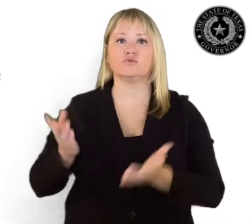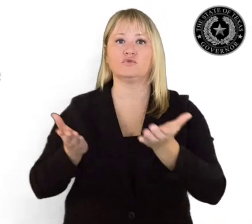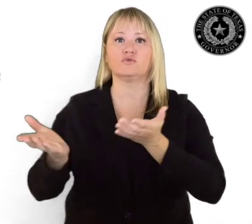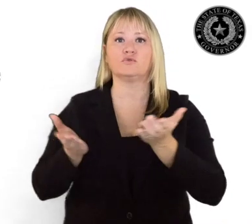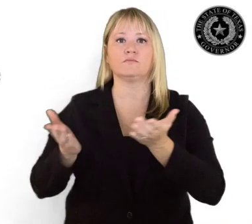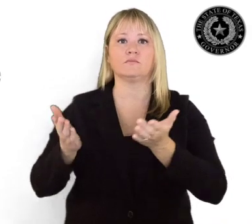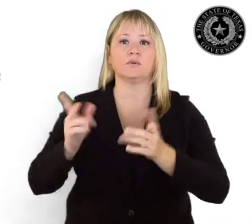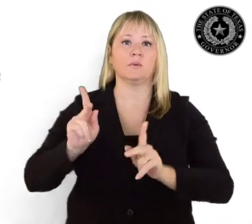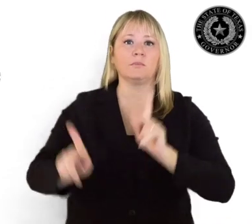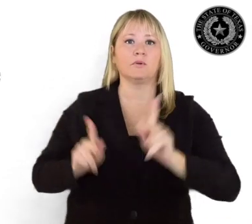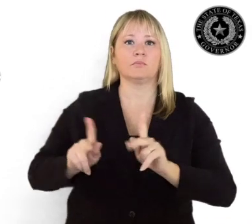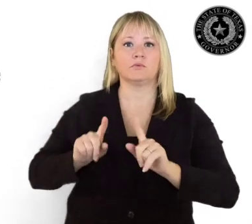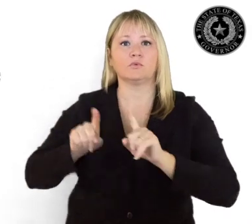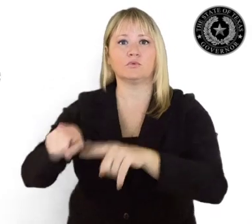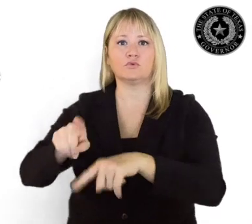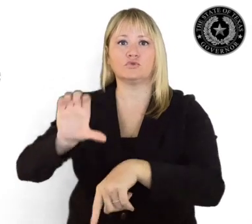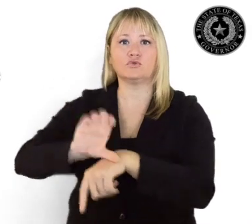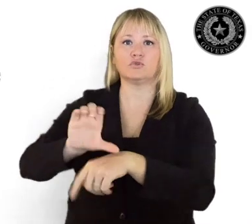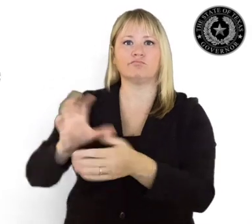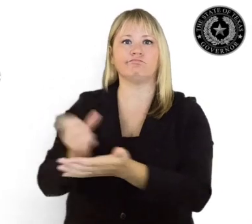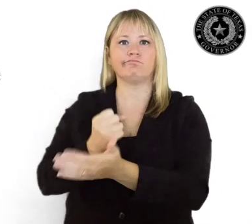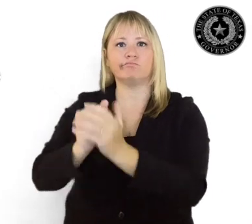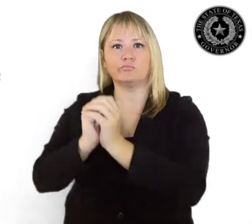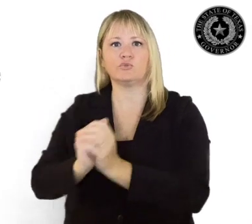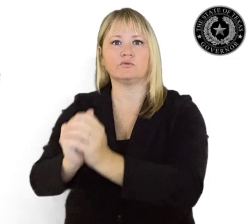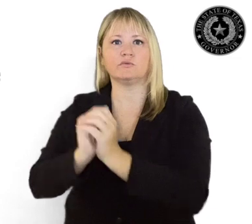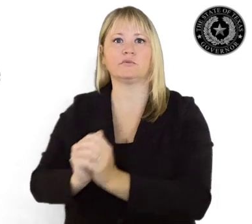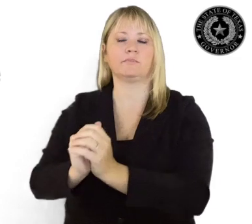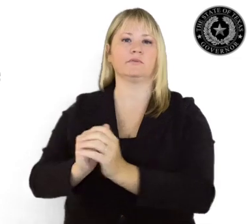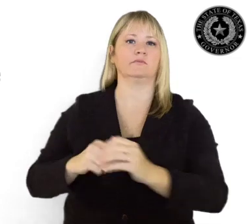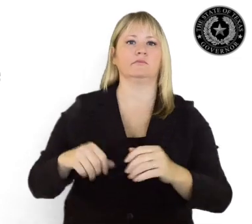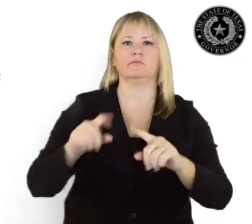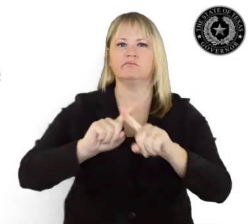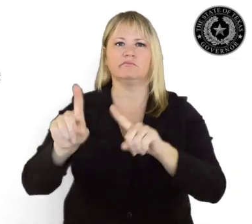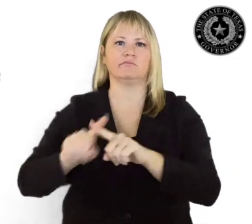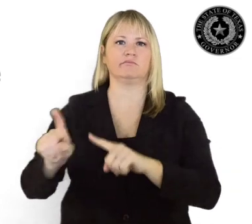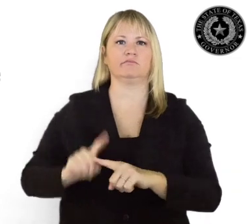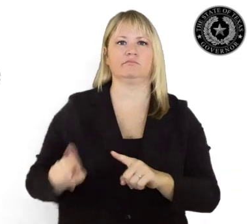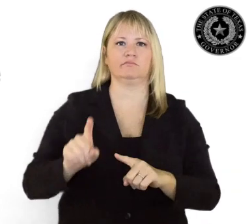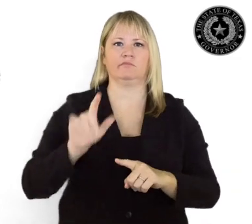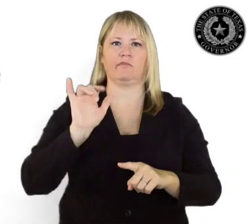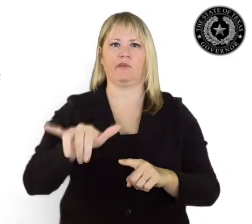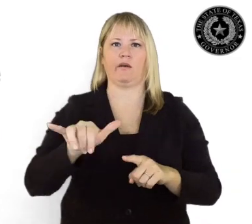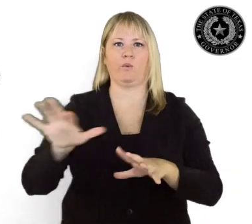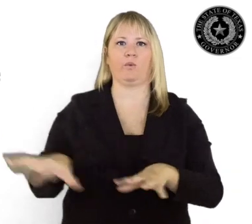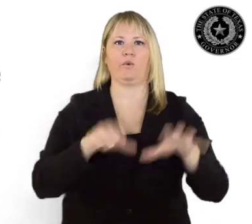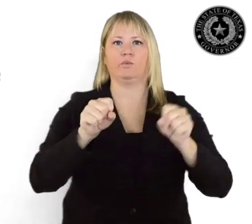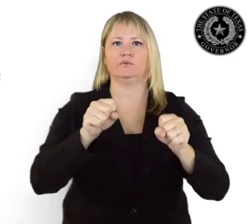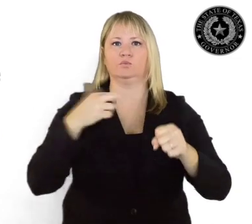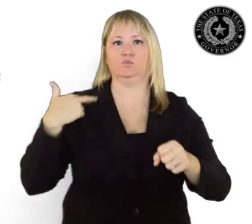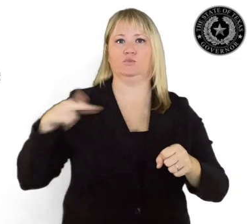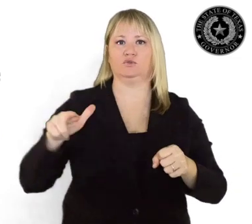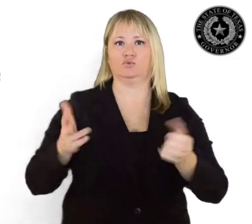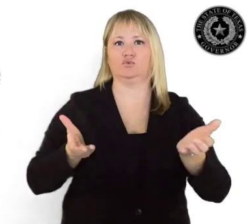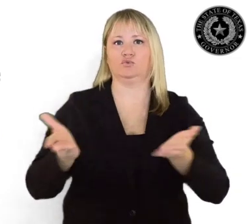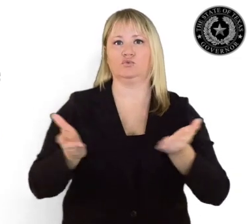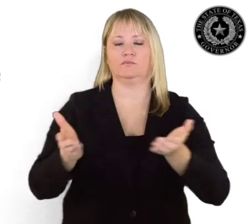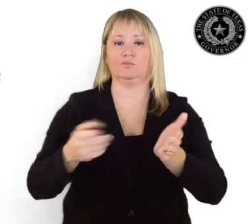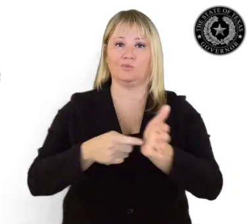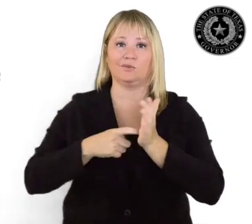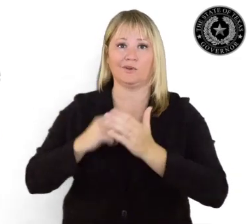B. Religious services, including those conducted in churches, congregations, and houses of worship.